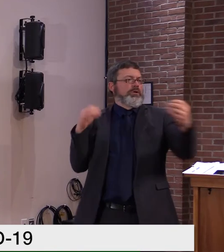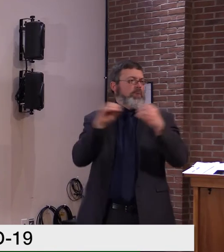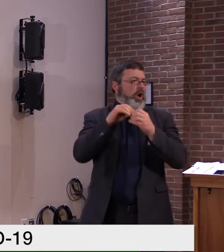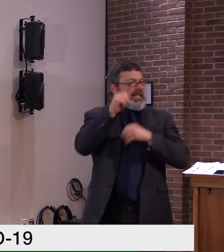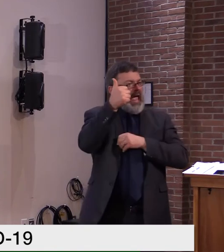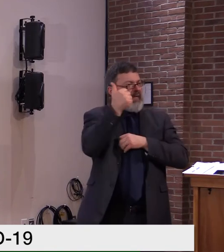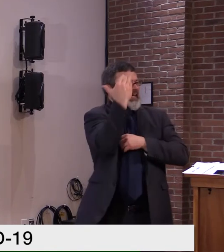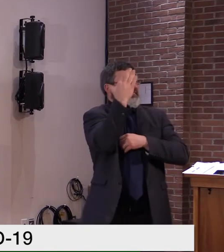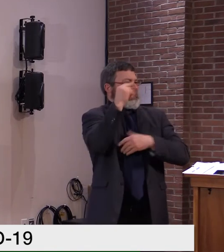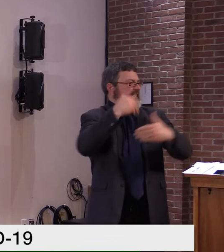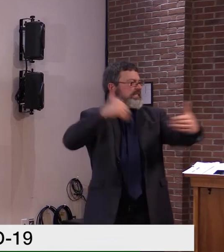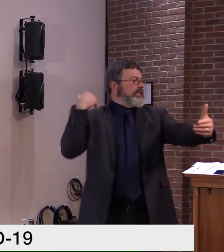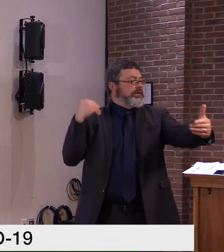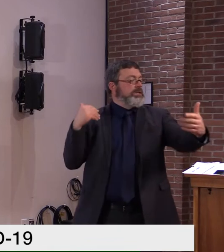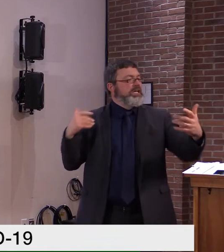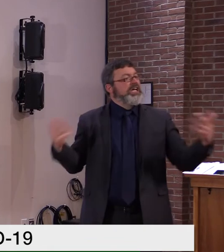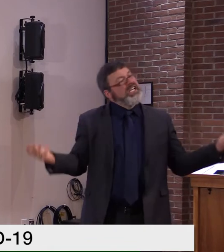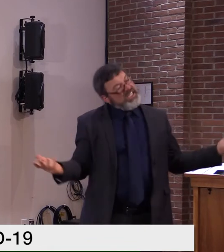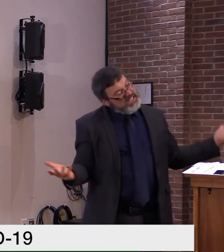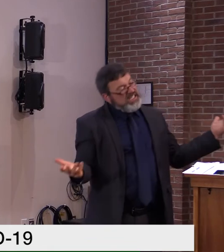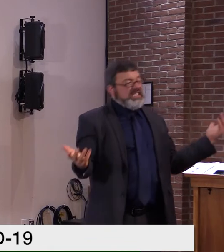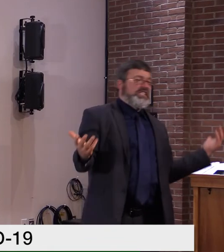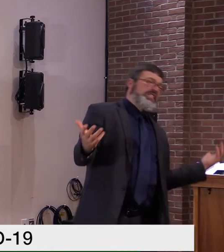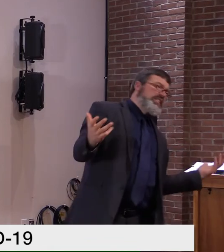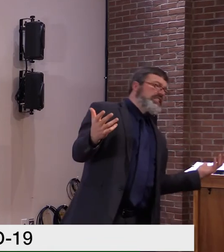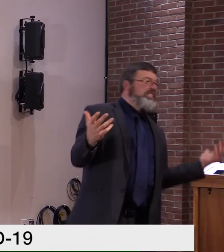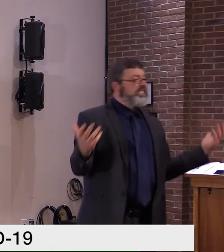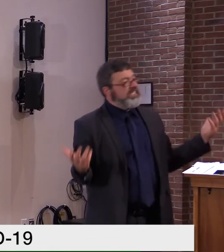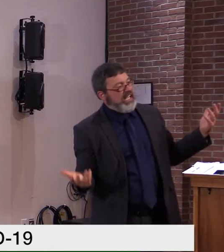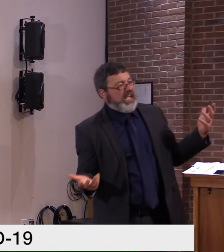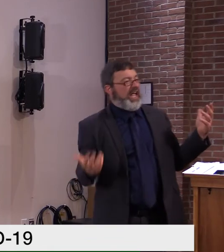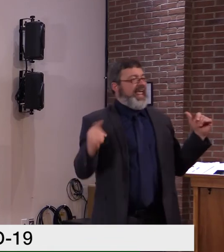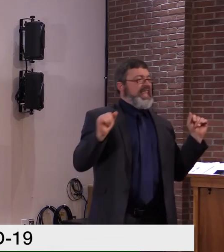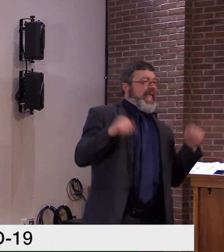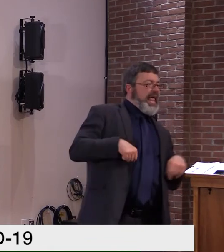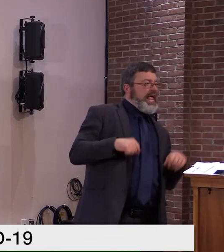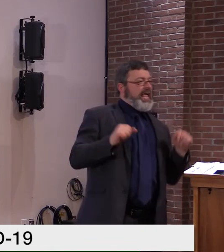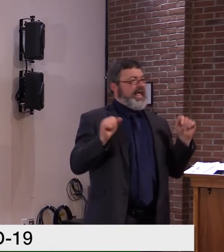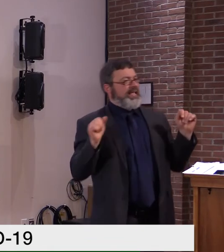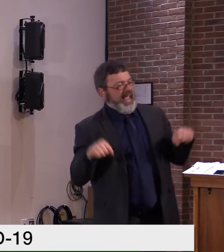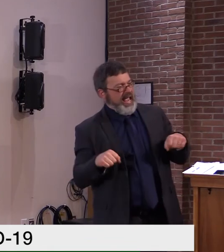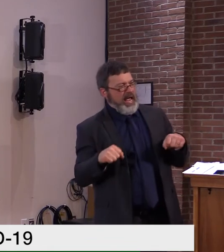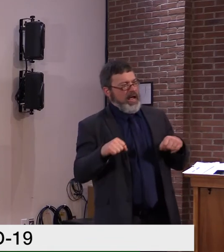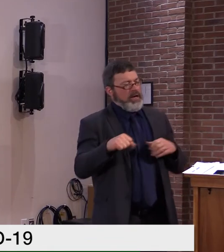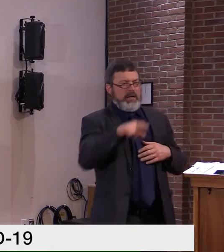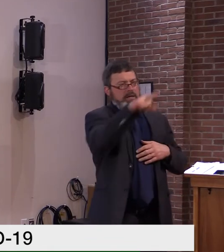okay. But remember who's in the house as well.